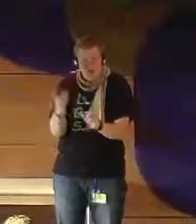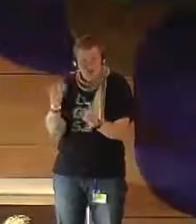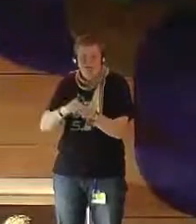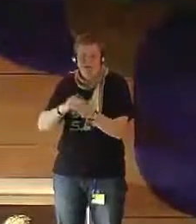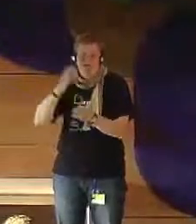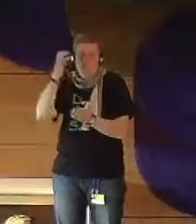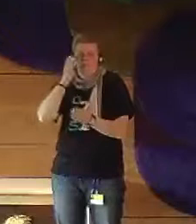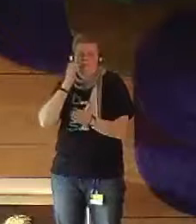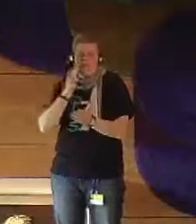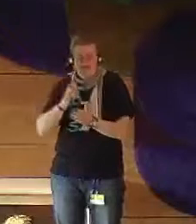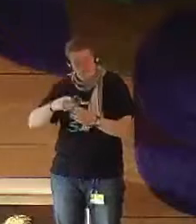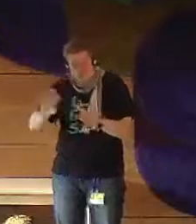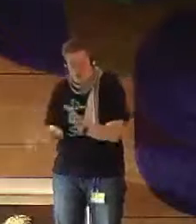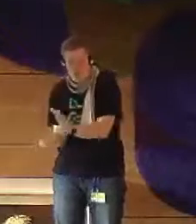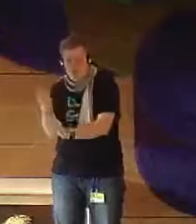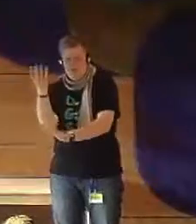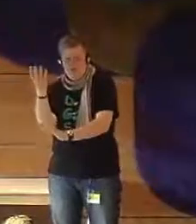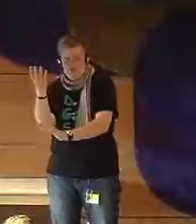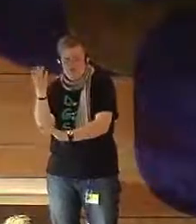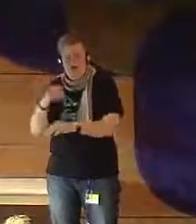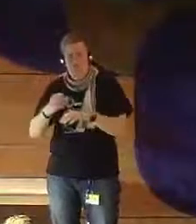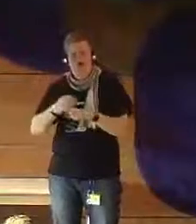teenage and early 20s.